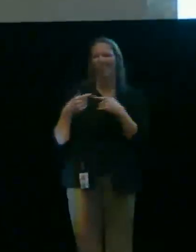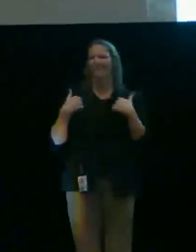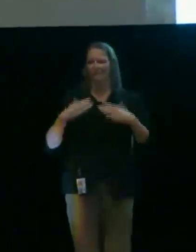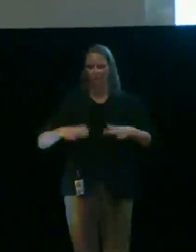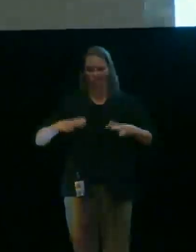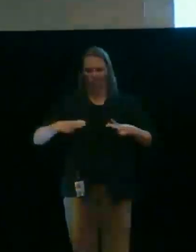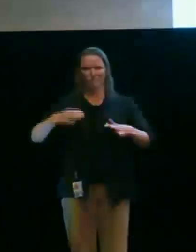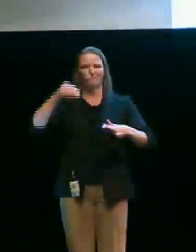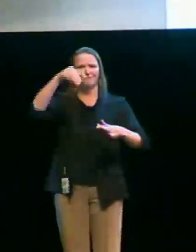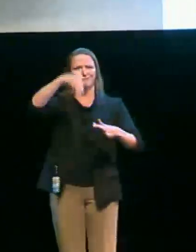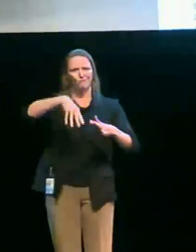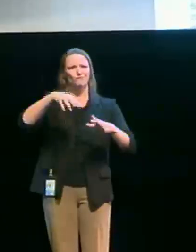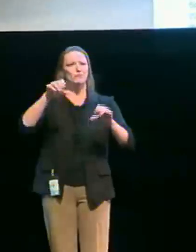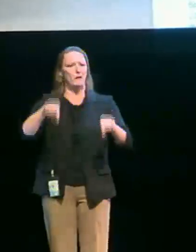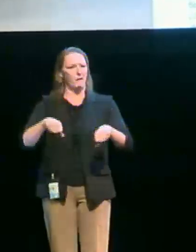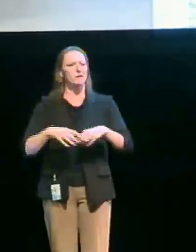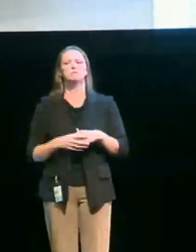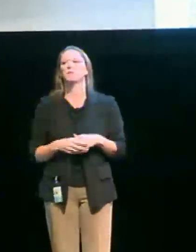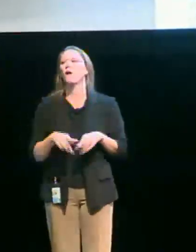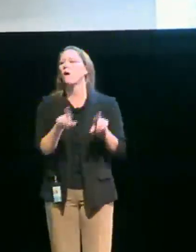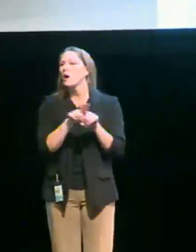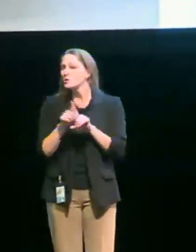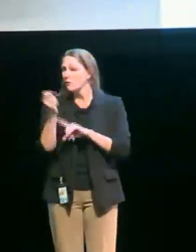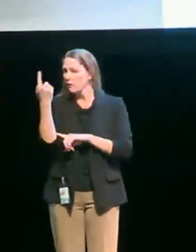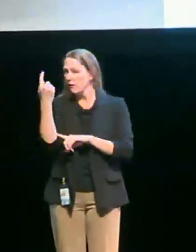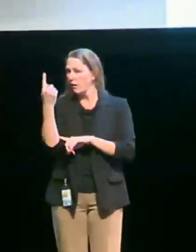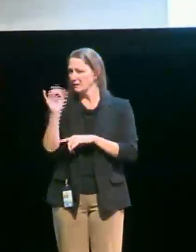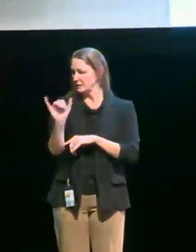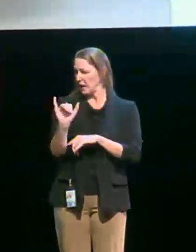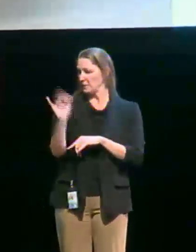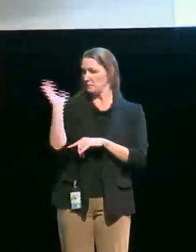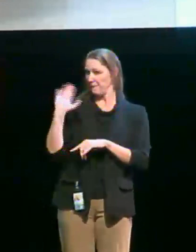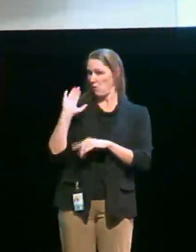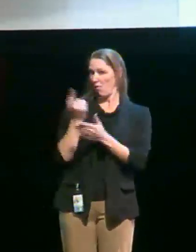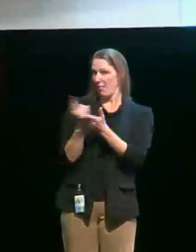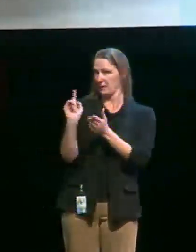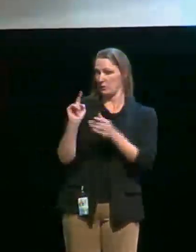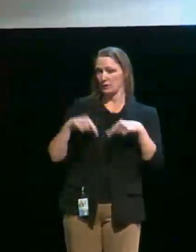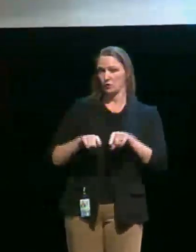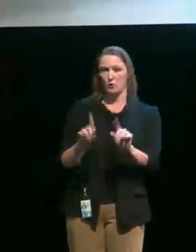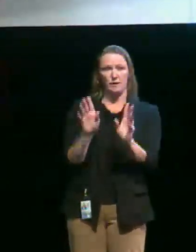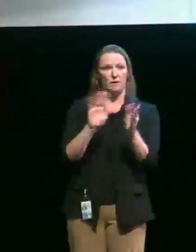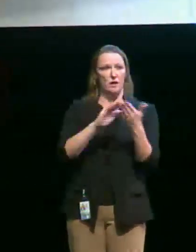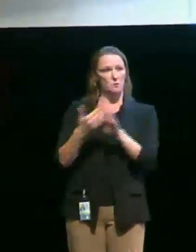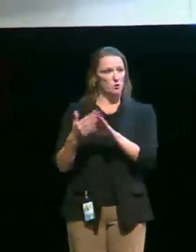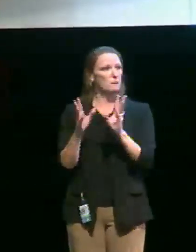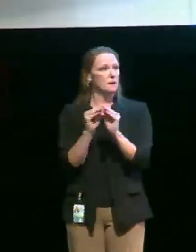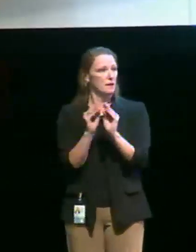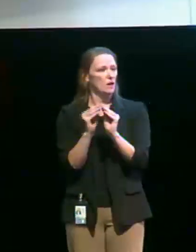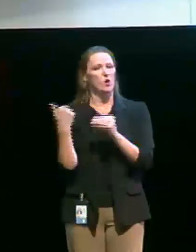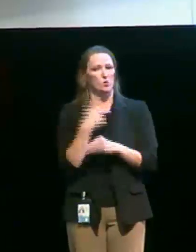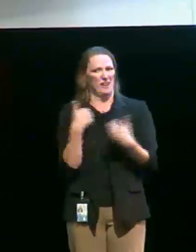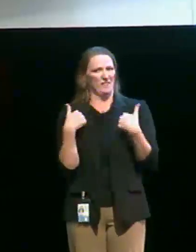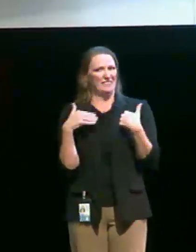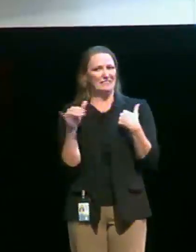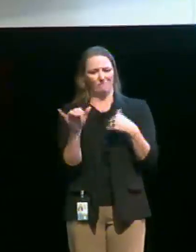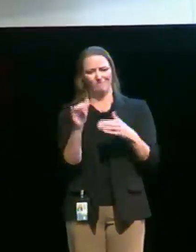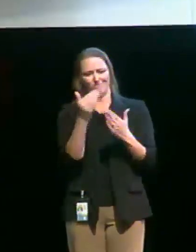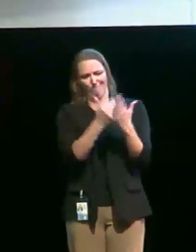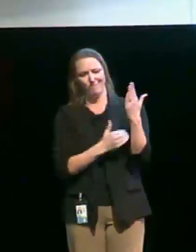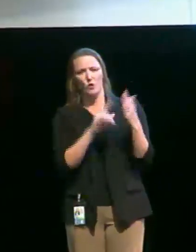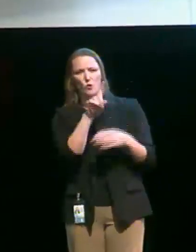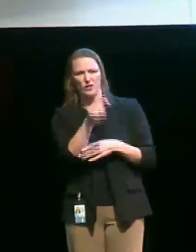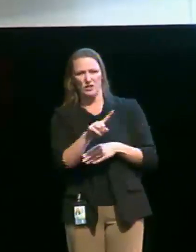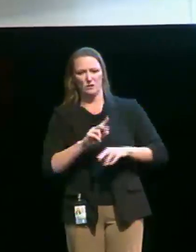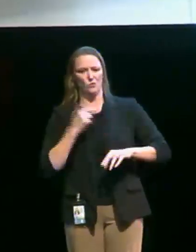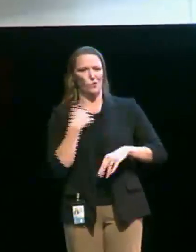going through those and bring them up. Also, we did the same thing at the community meeting last week. So we've actually got those. We're preparing those to put on the website. And when we